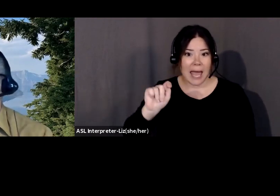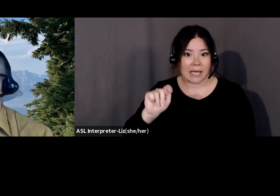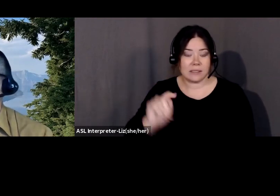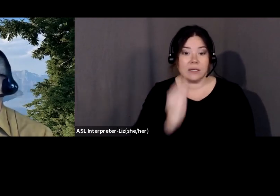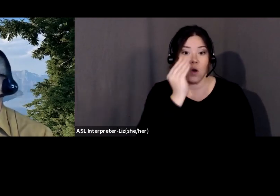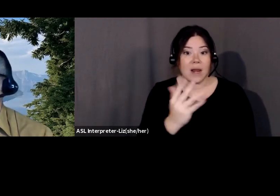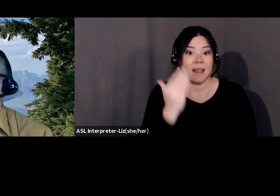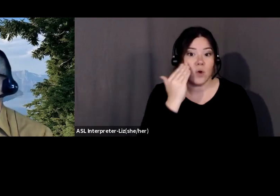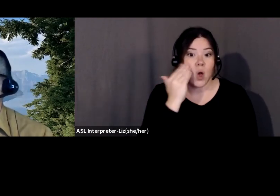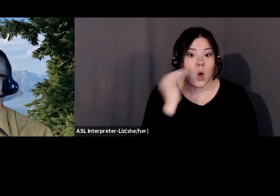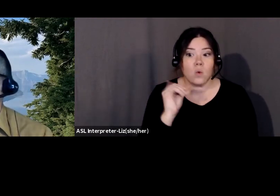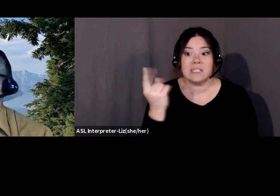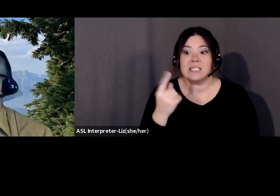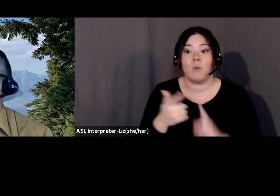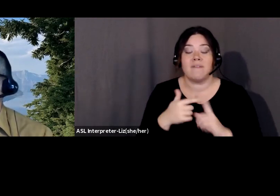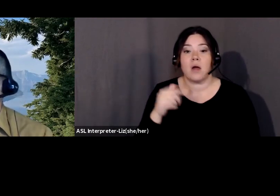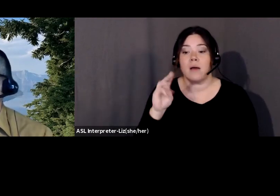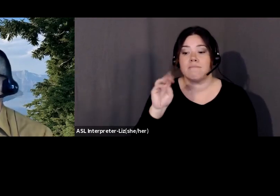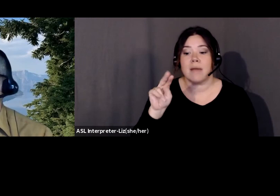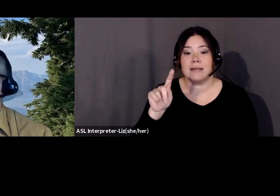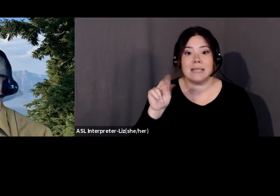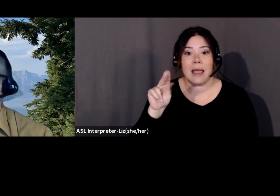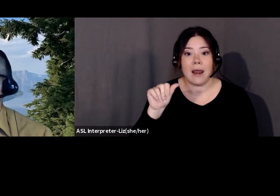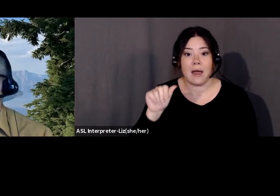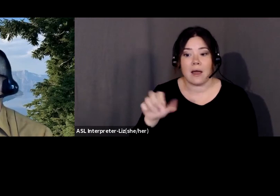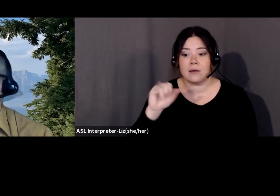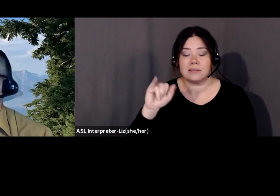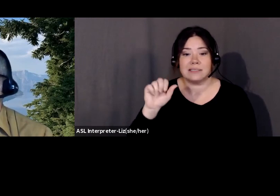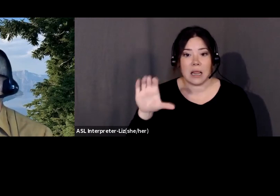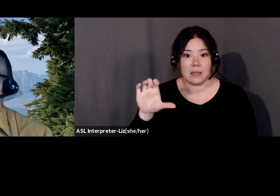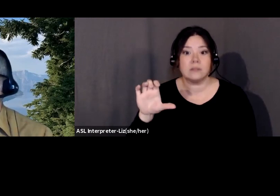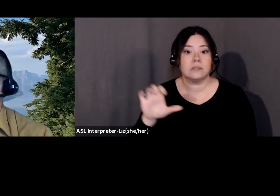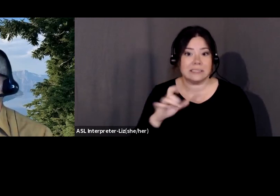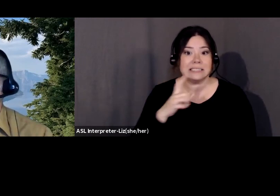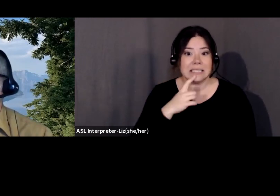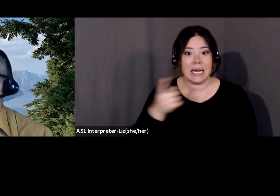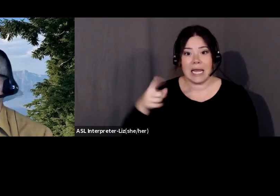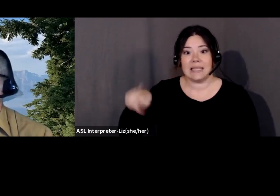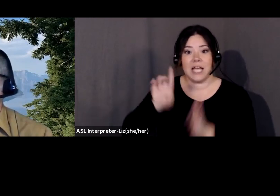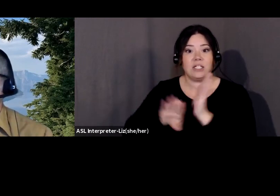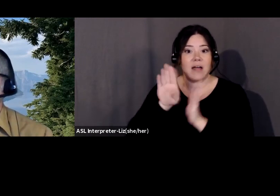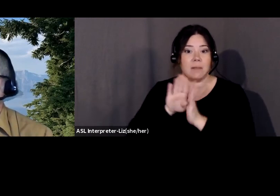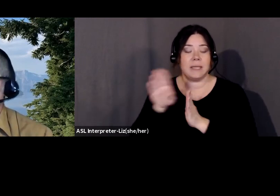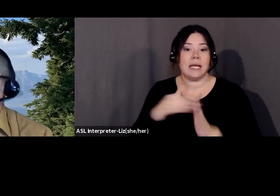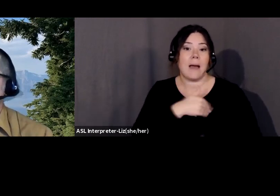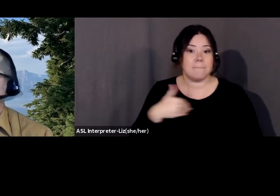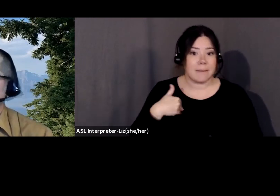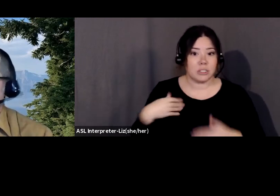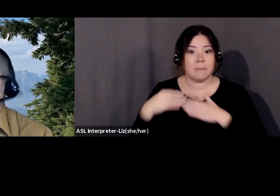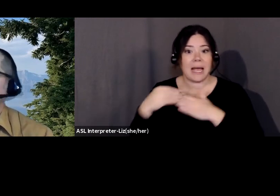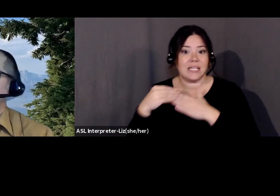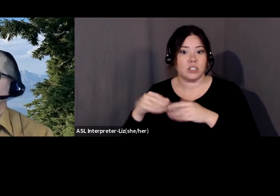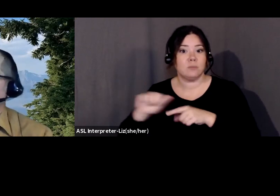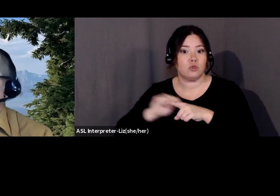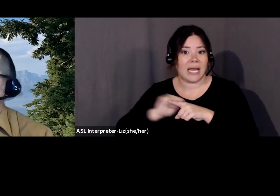quick, someone from the Montana SILC stated they are developing a member leadership and training inventory